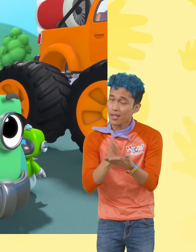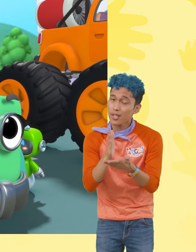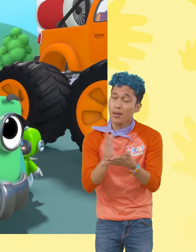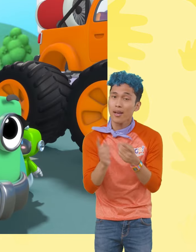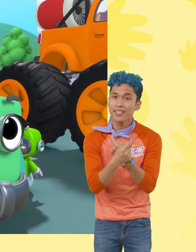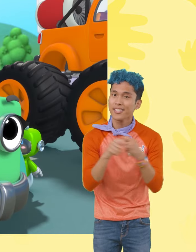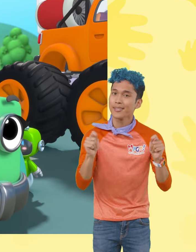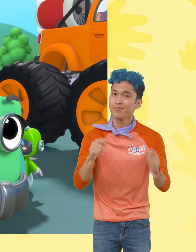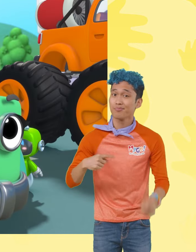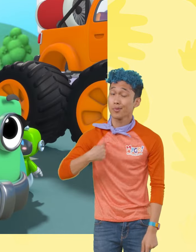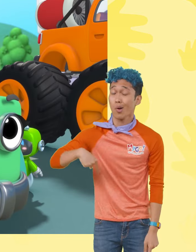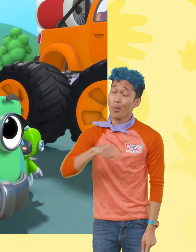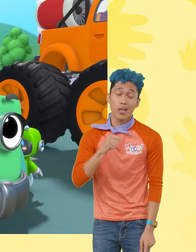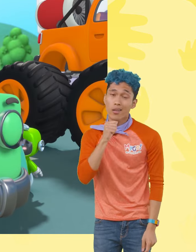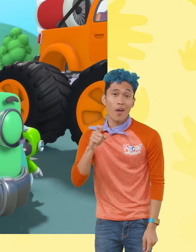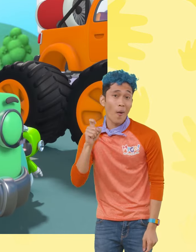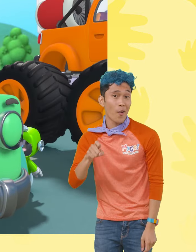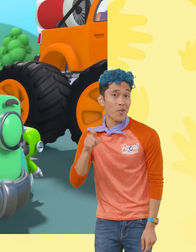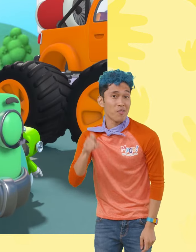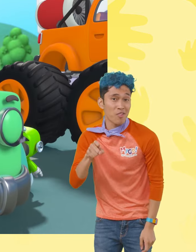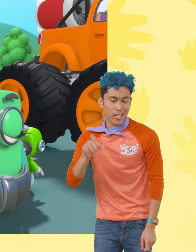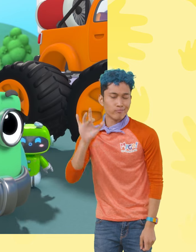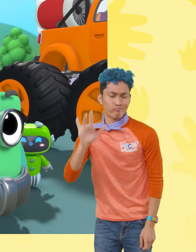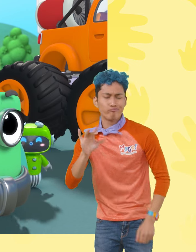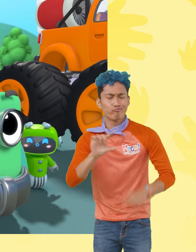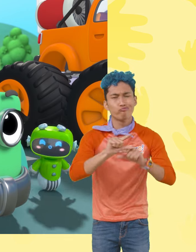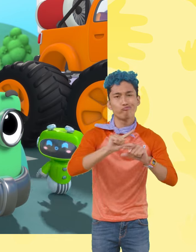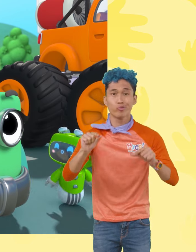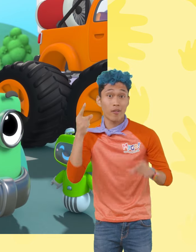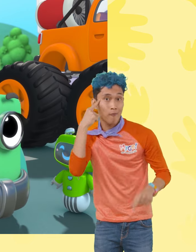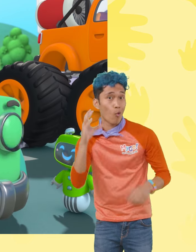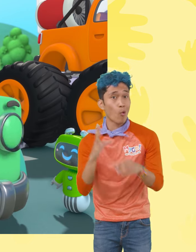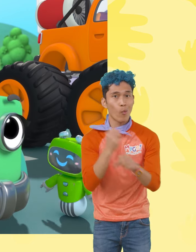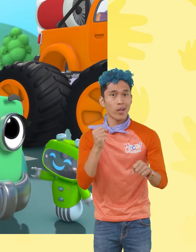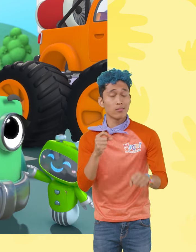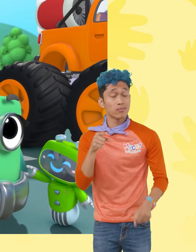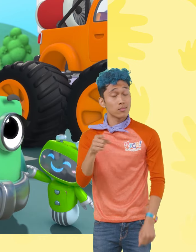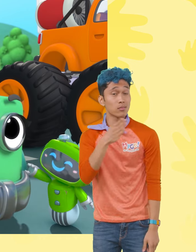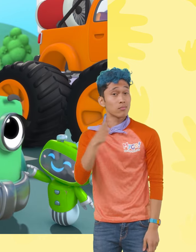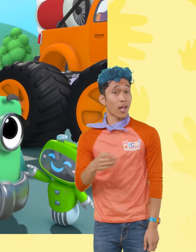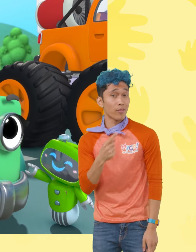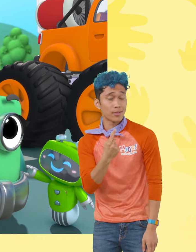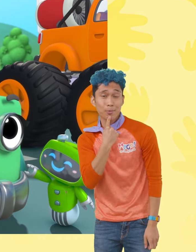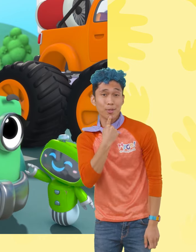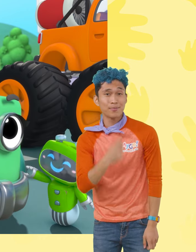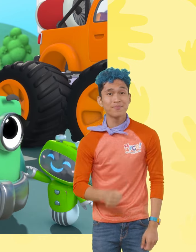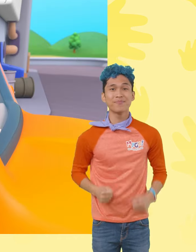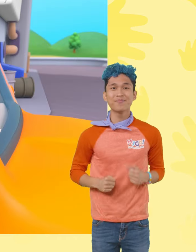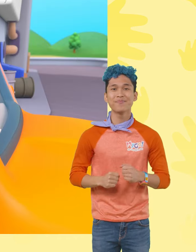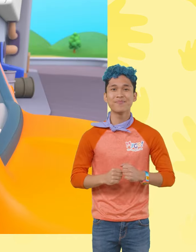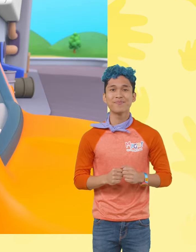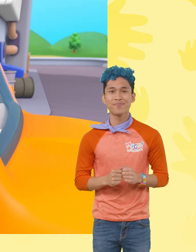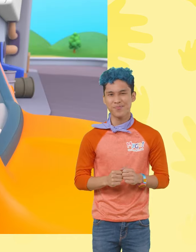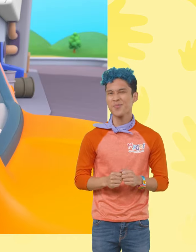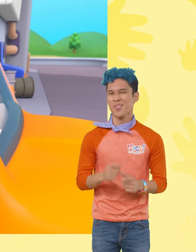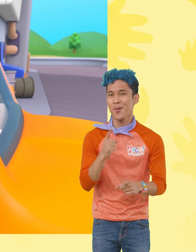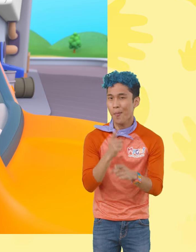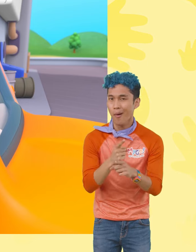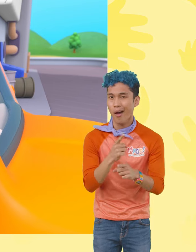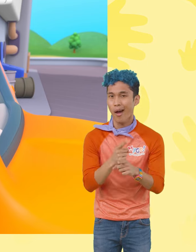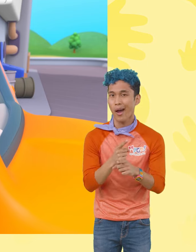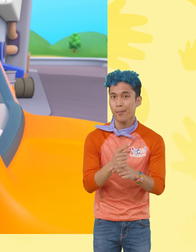It's okay, Tilly. We don't need a turbo engine to win. You've never let me down. Right,